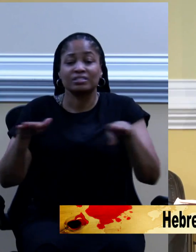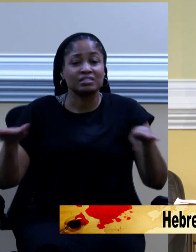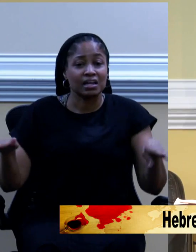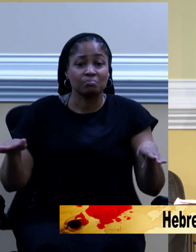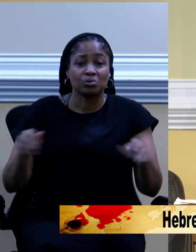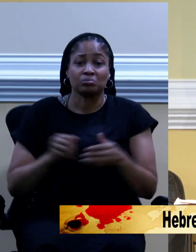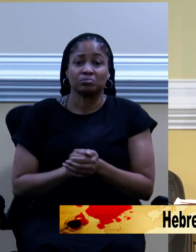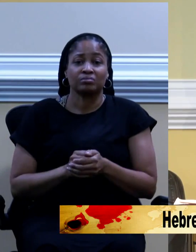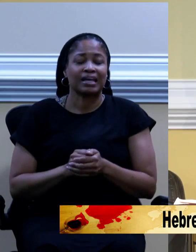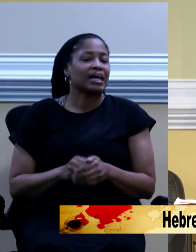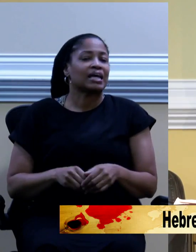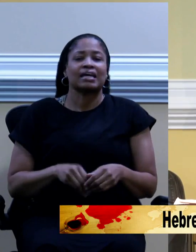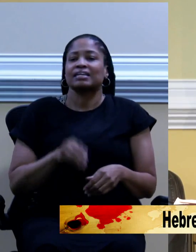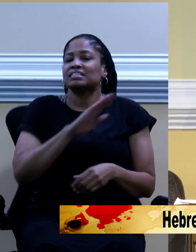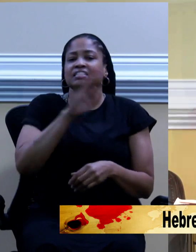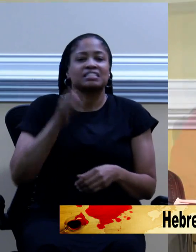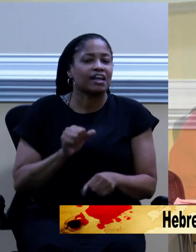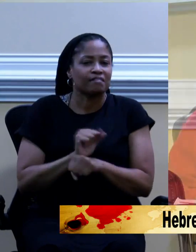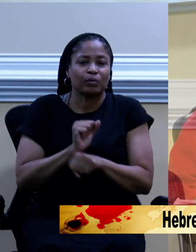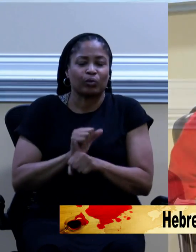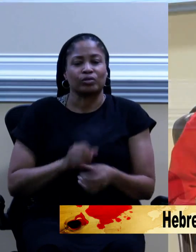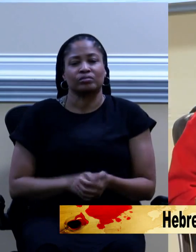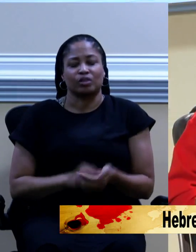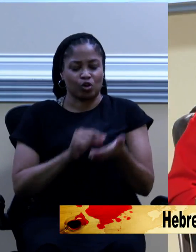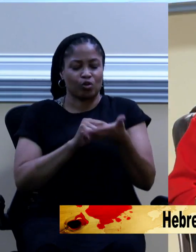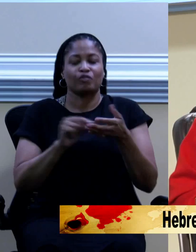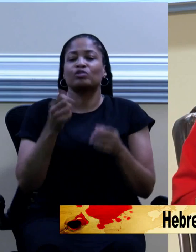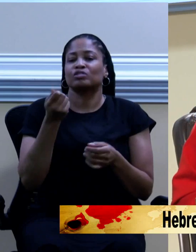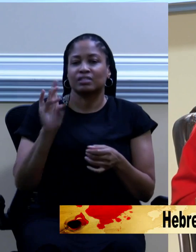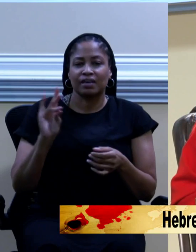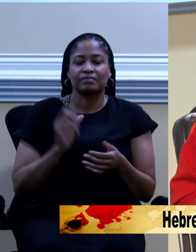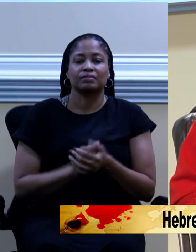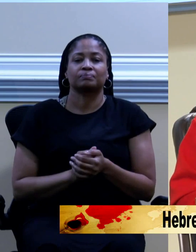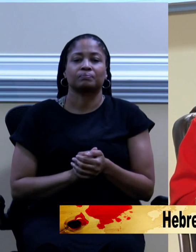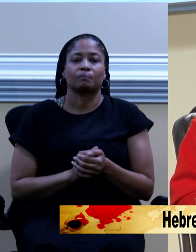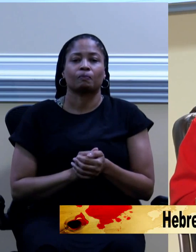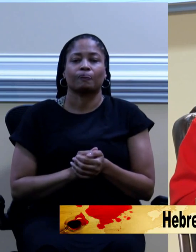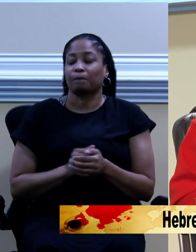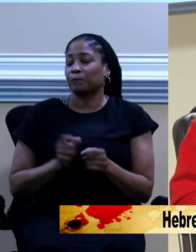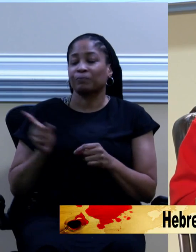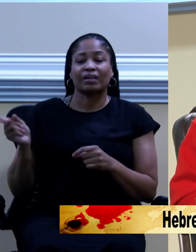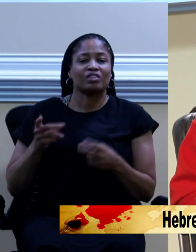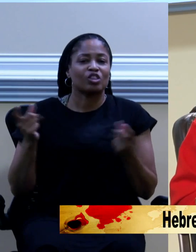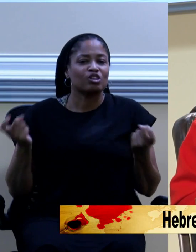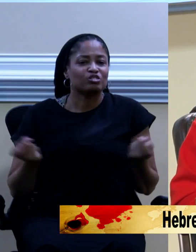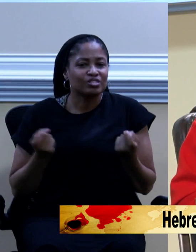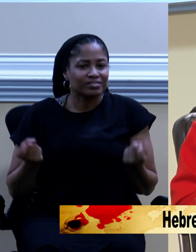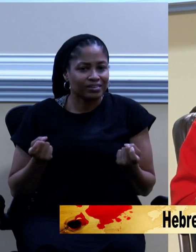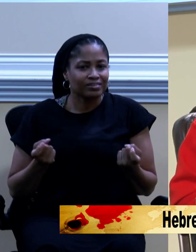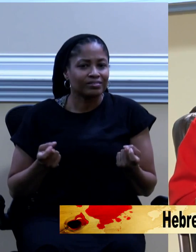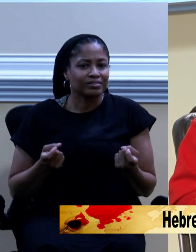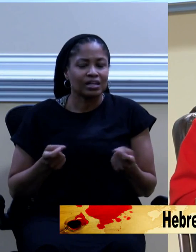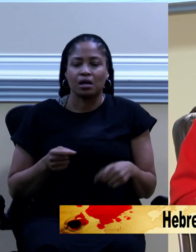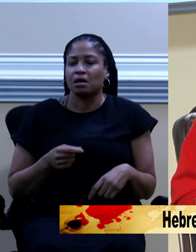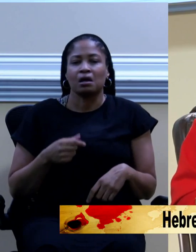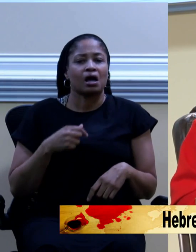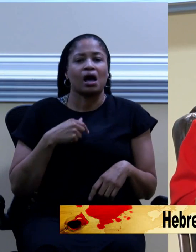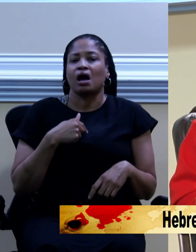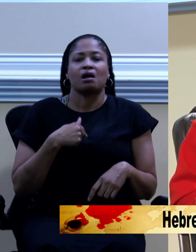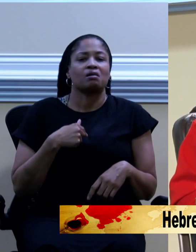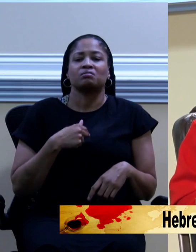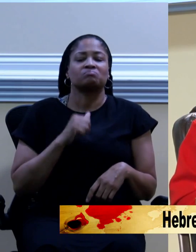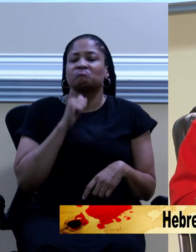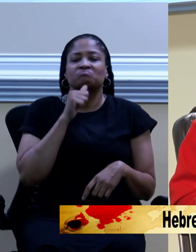worked. Go ahead and read. Verse 17. And their sins and iniquities will I remember no more. Now